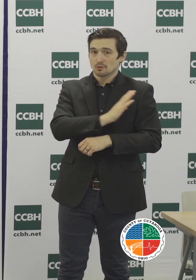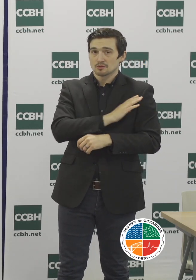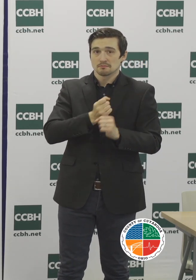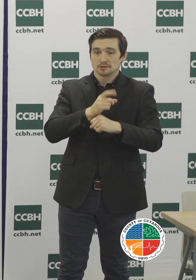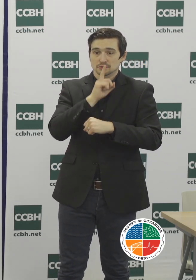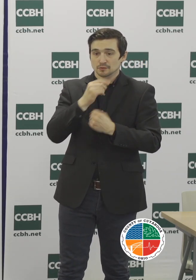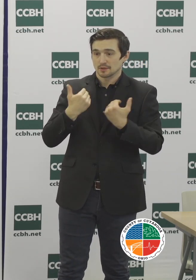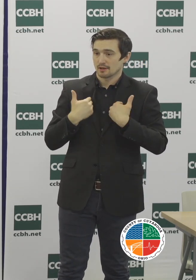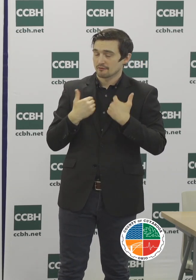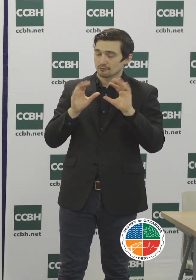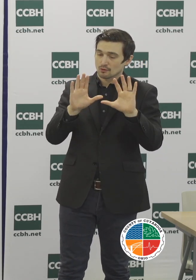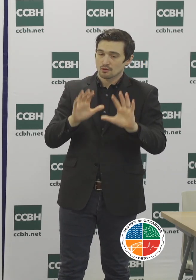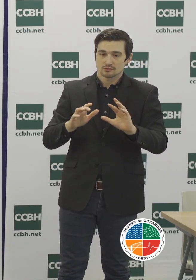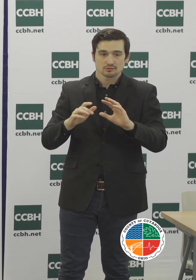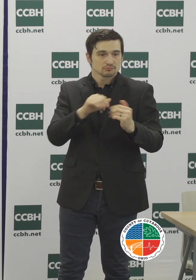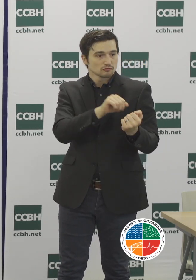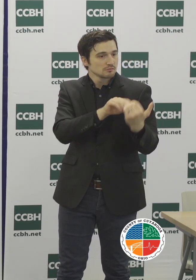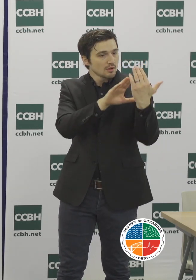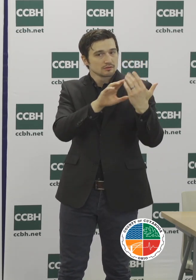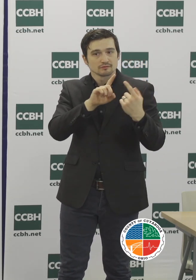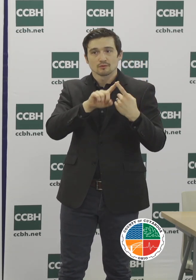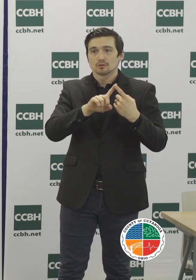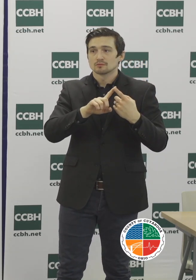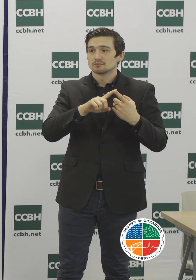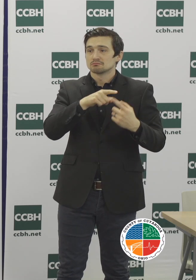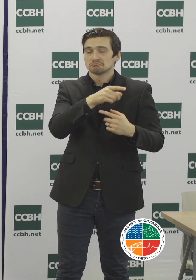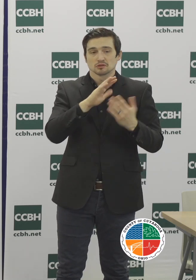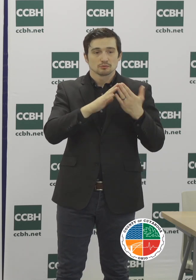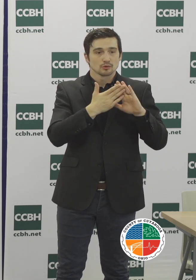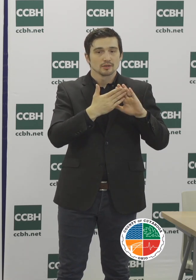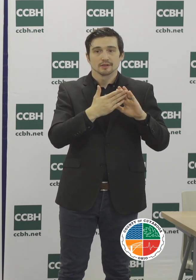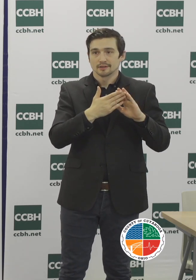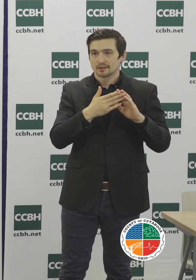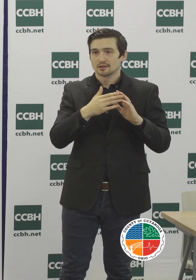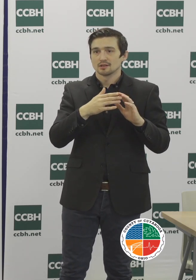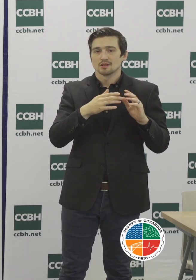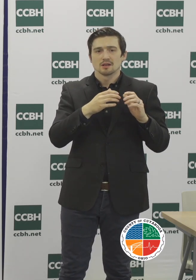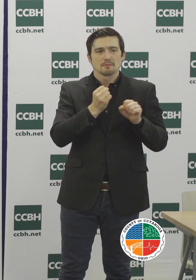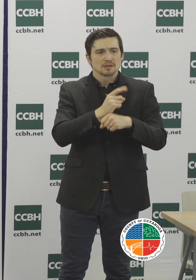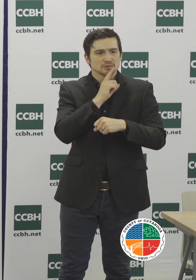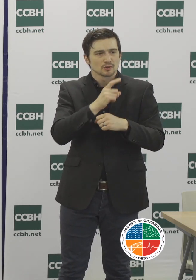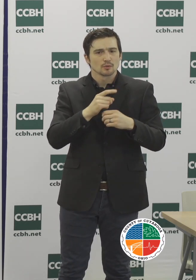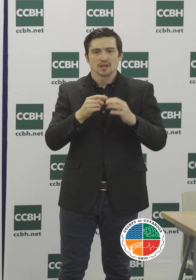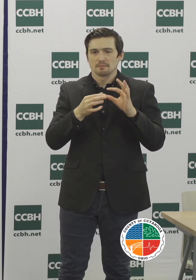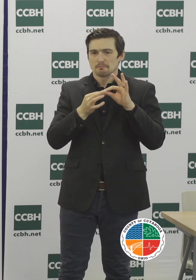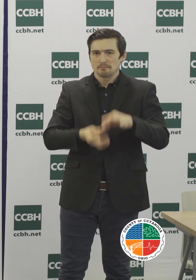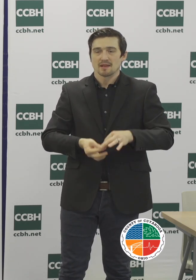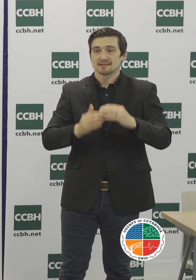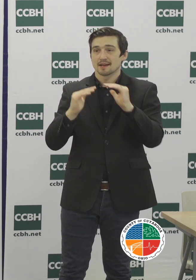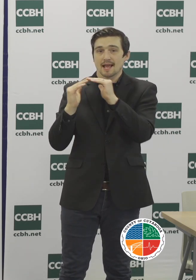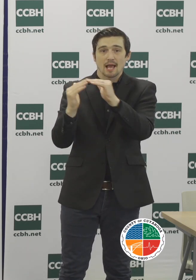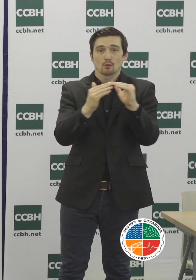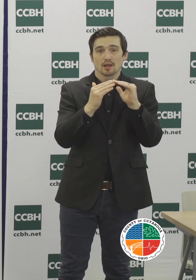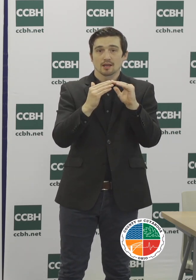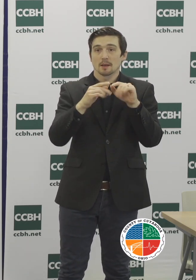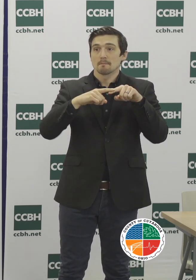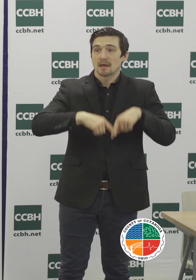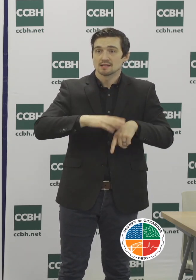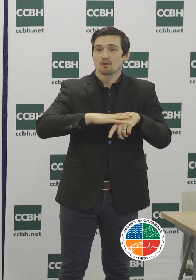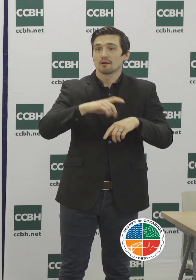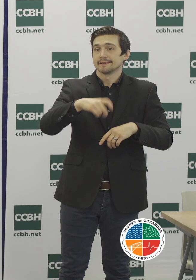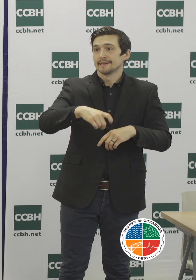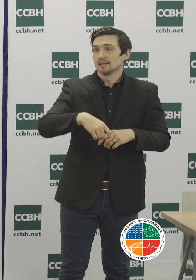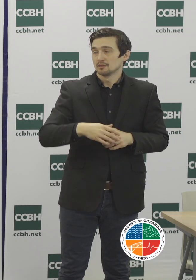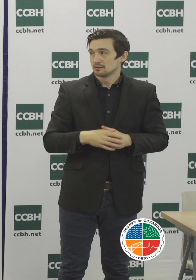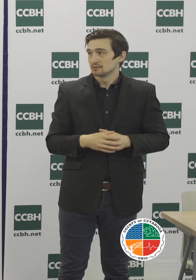that we have a great response for the community, addressing concerns related to equity based on need, which we think is certainly